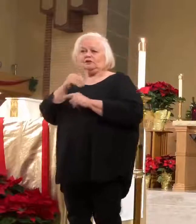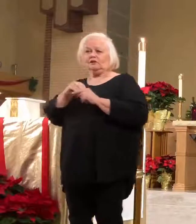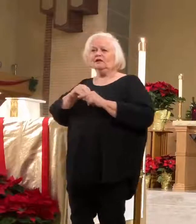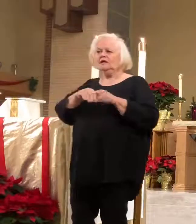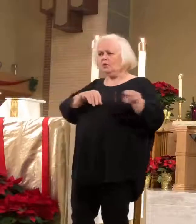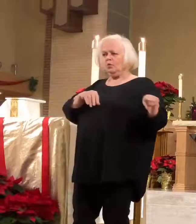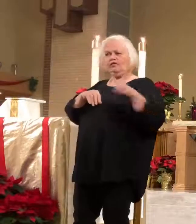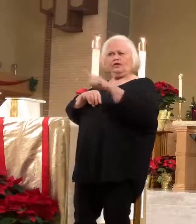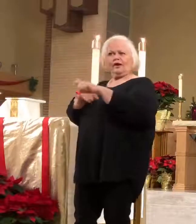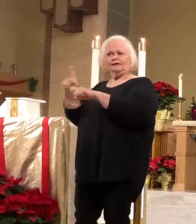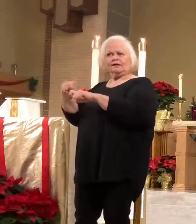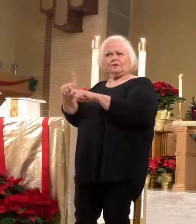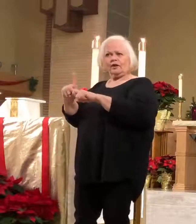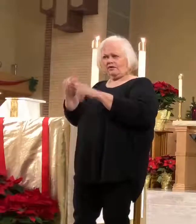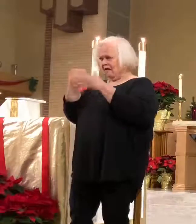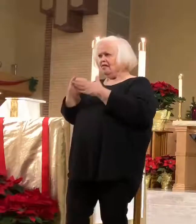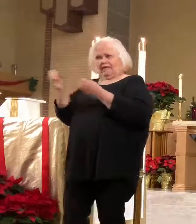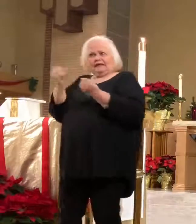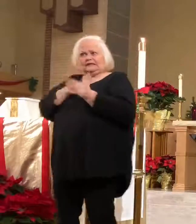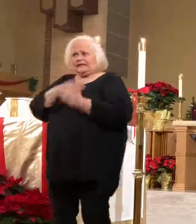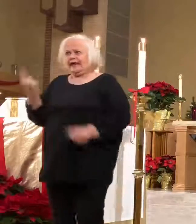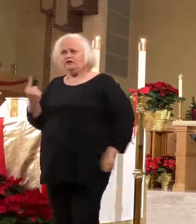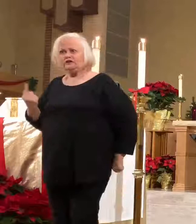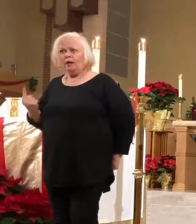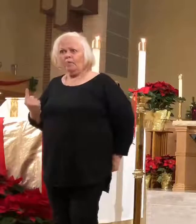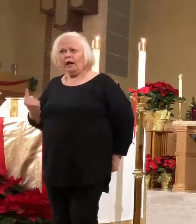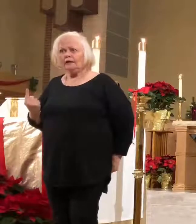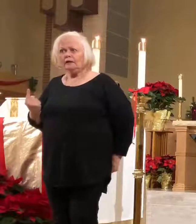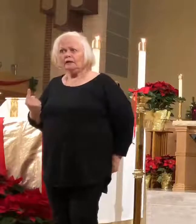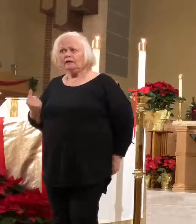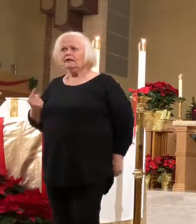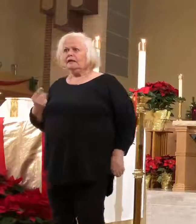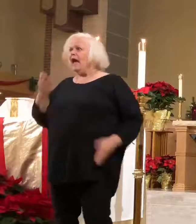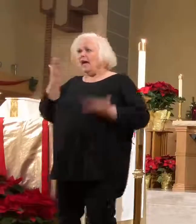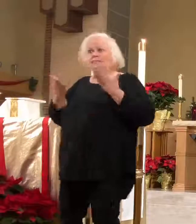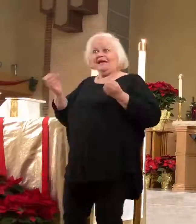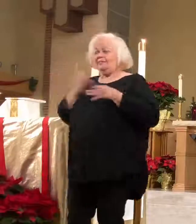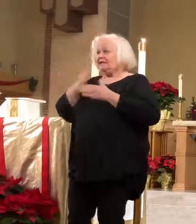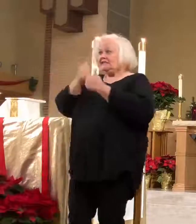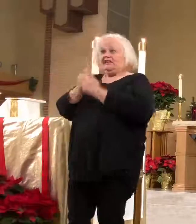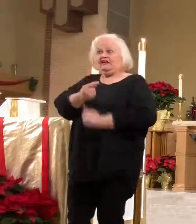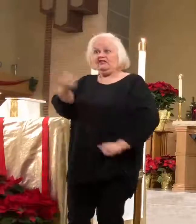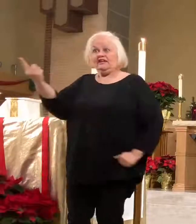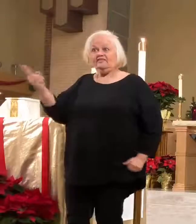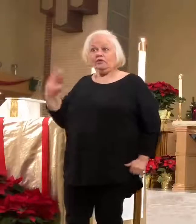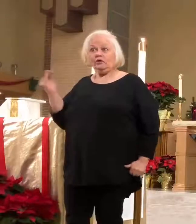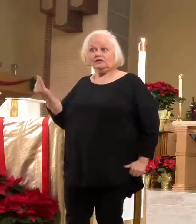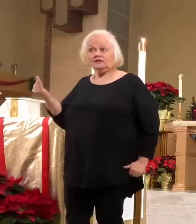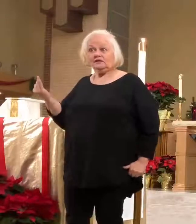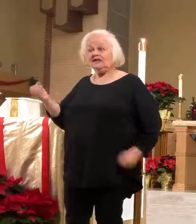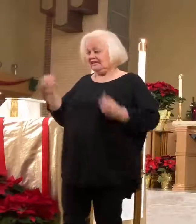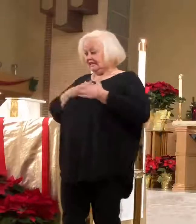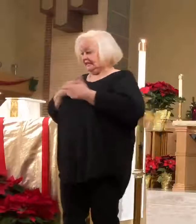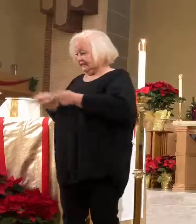Jews? Well, that's got to scare somebody. And apparently it scares everybody. It scares Herod, because he thinks